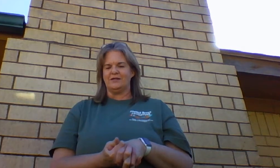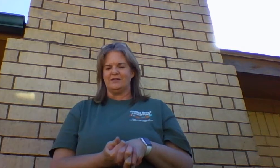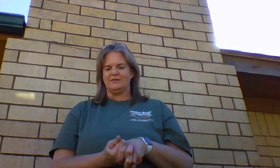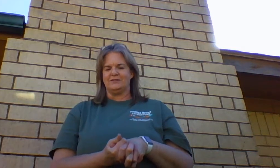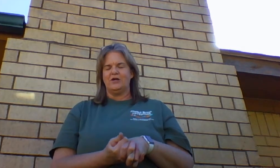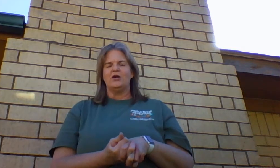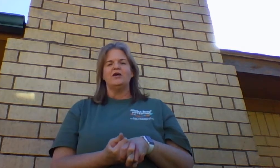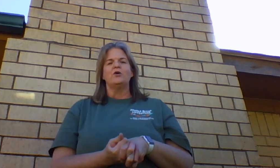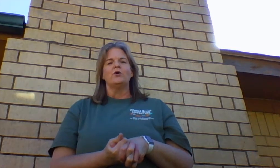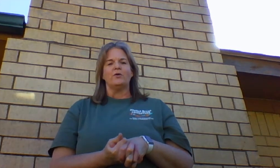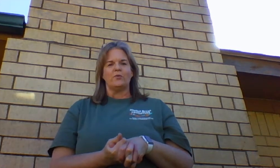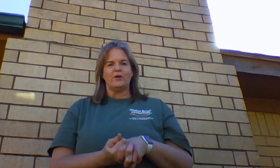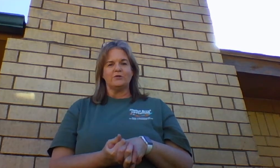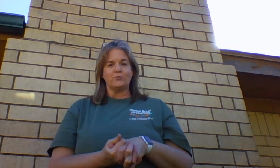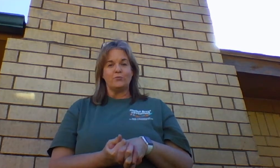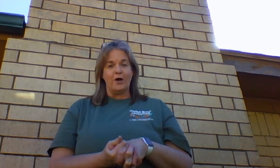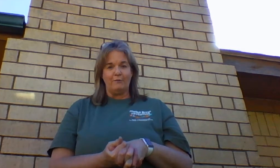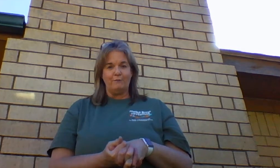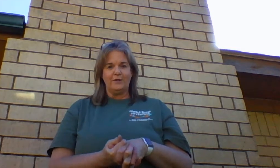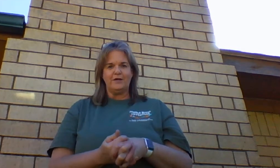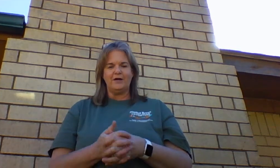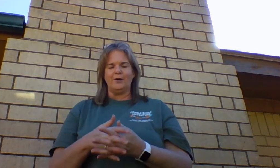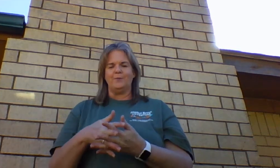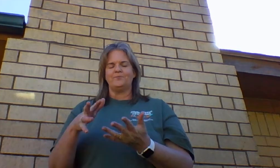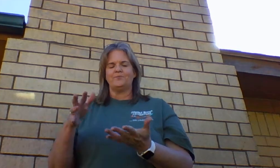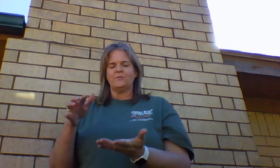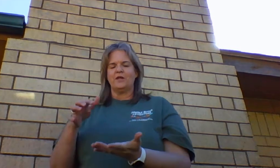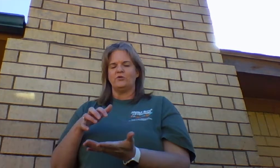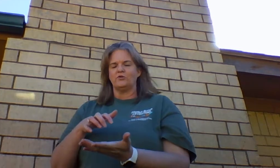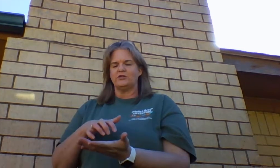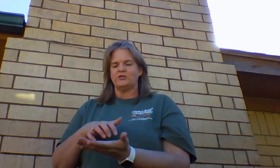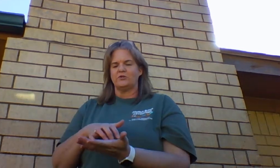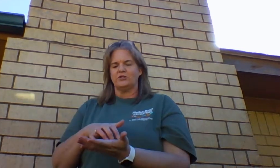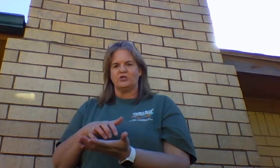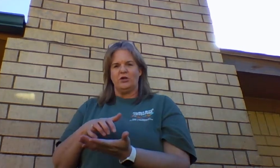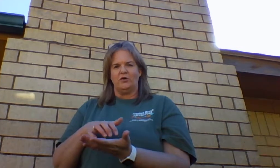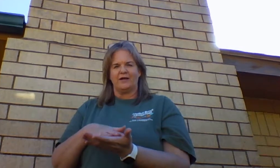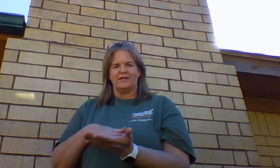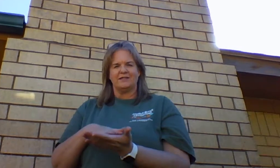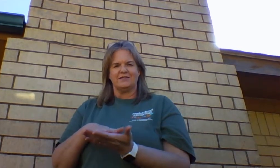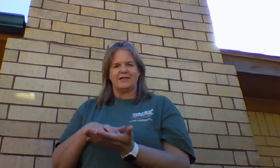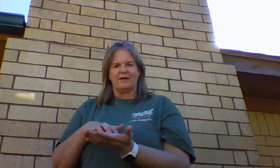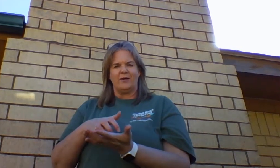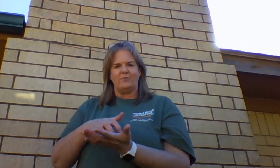list. Number 1 is rough. And you're just going to show like this is sandpaper, and